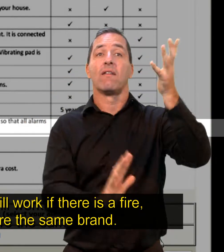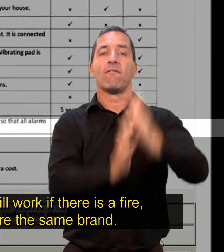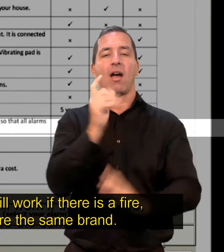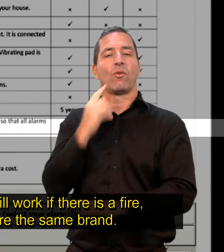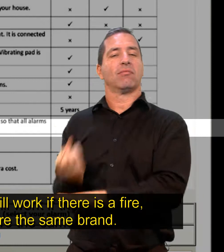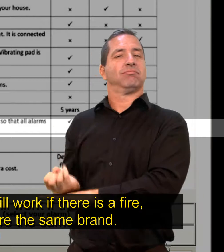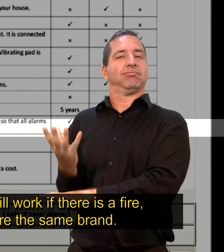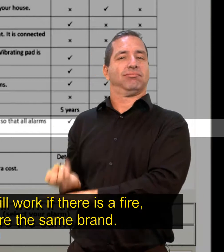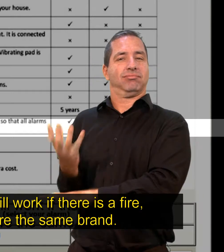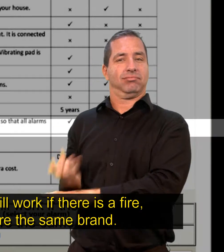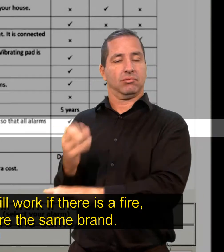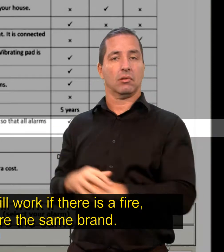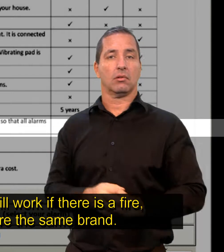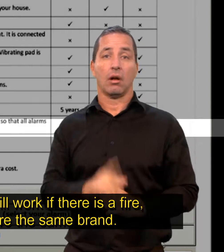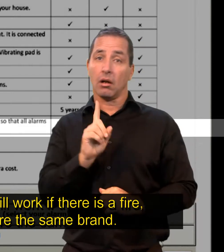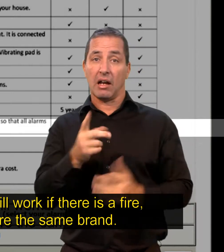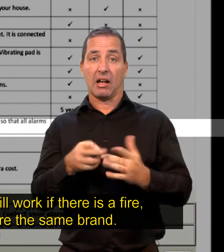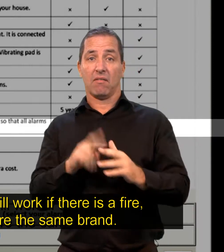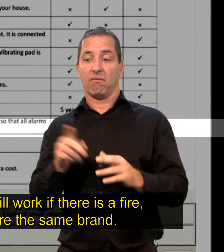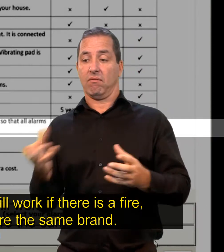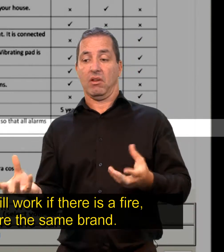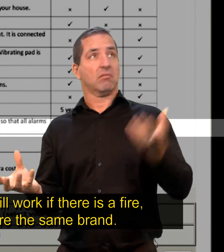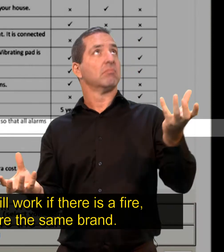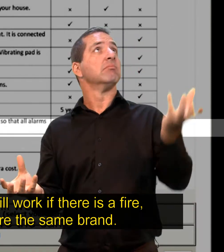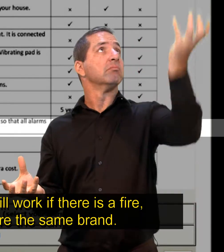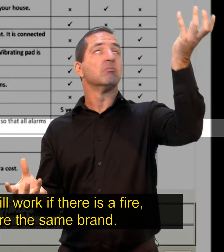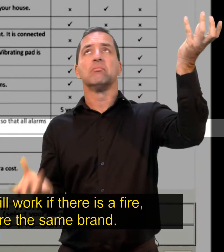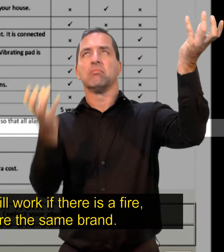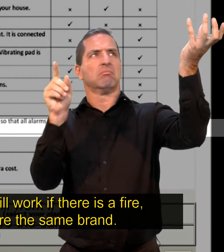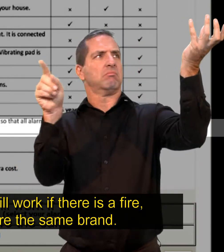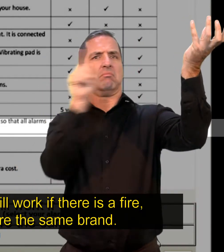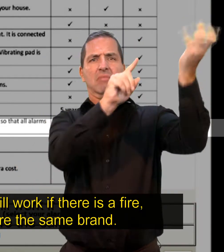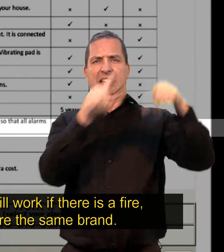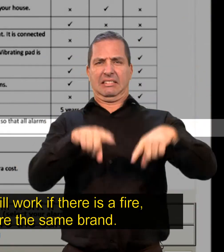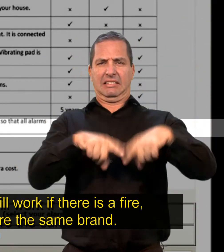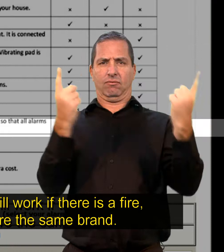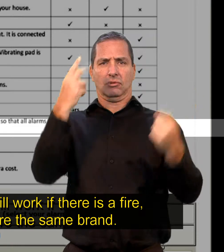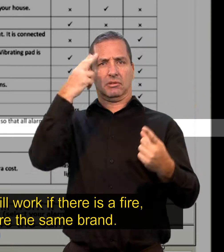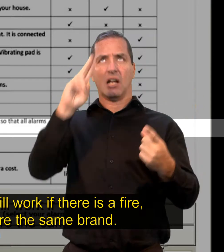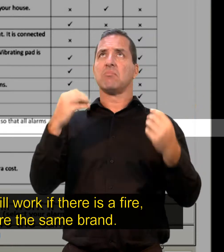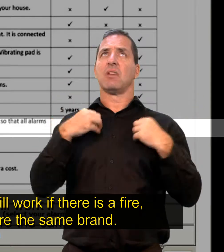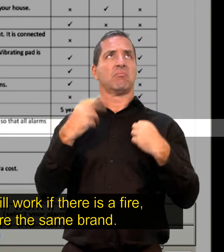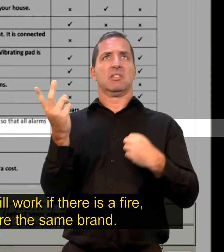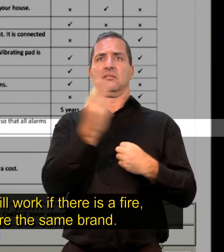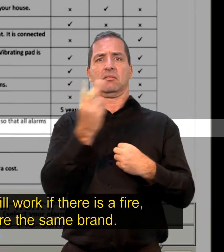So that all alarms will work if there is a fire, but only if they're the same brand.